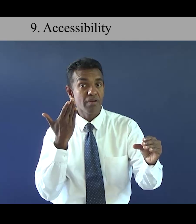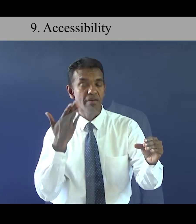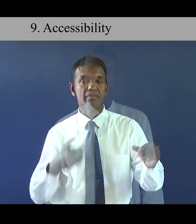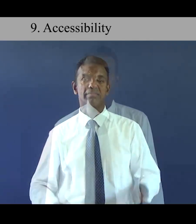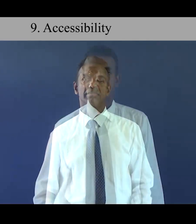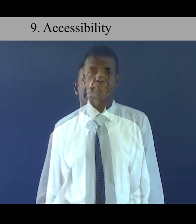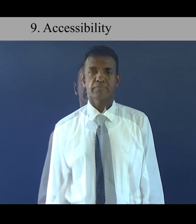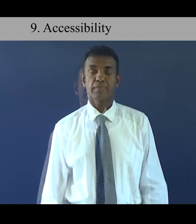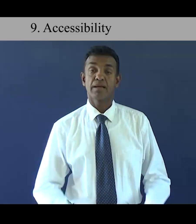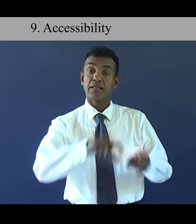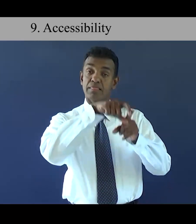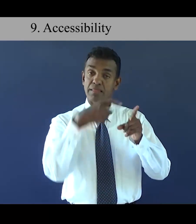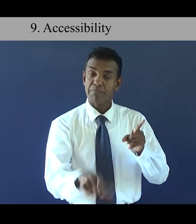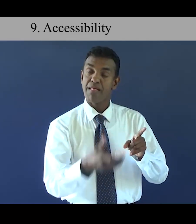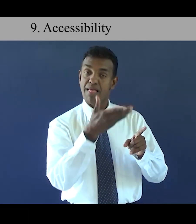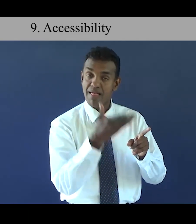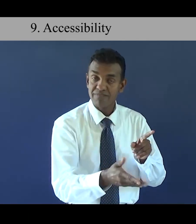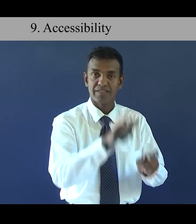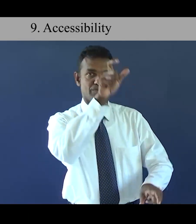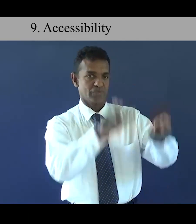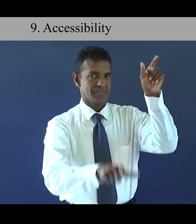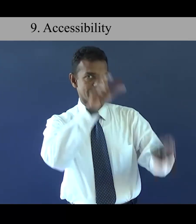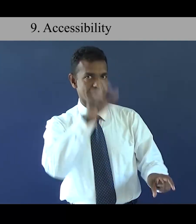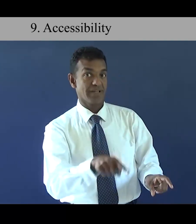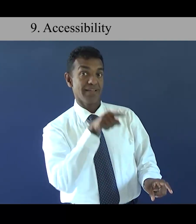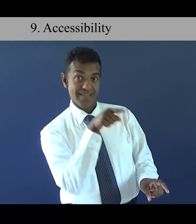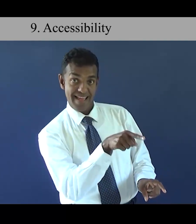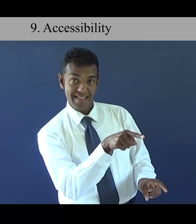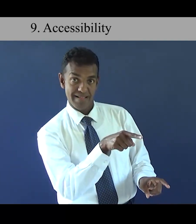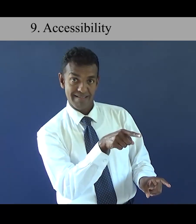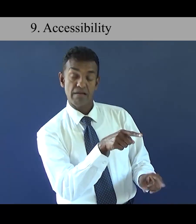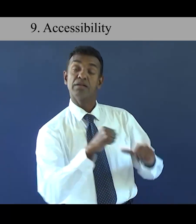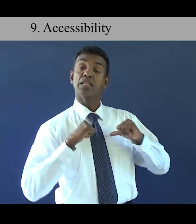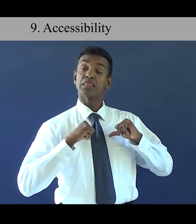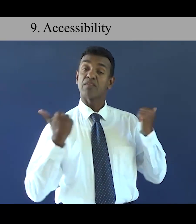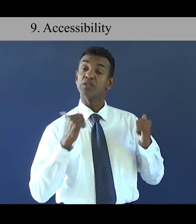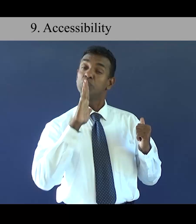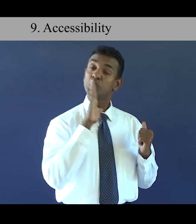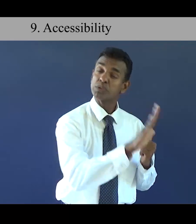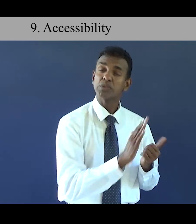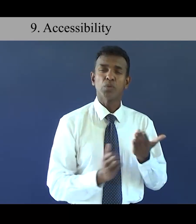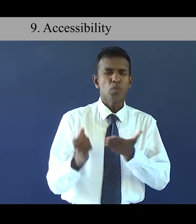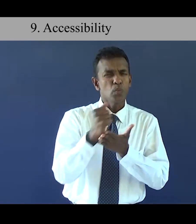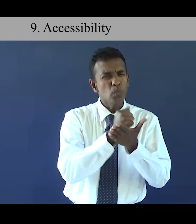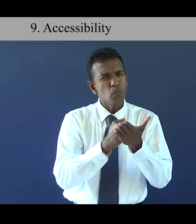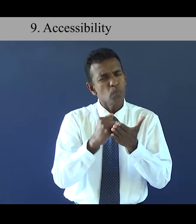Countries should make sure disabled people have better access to things in